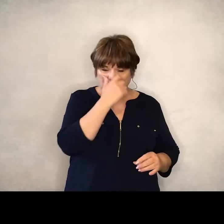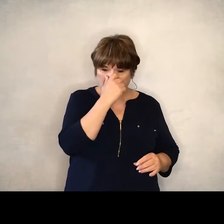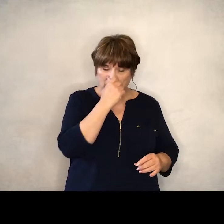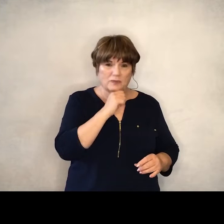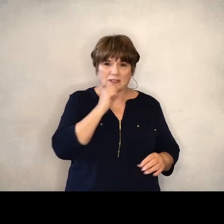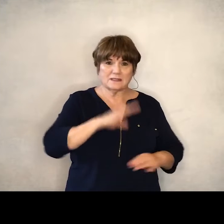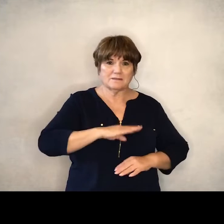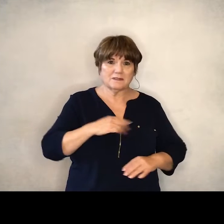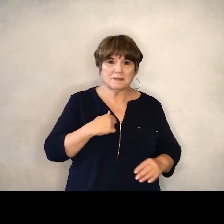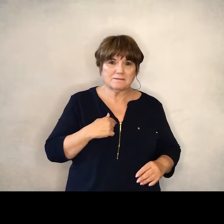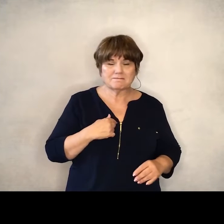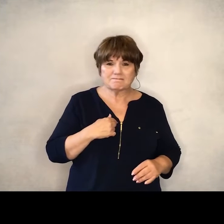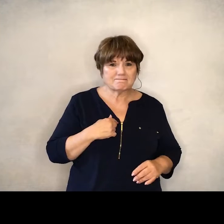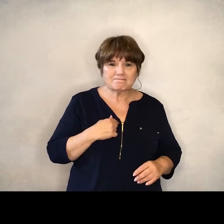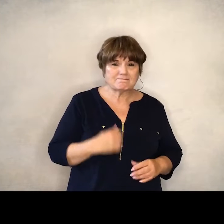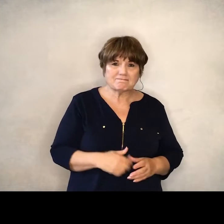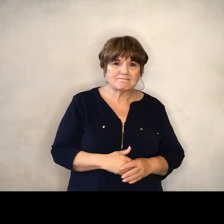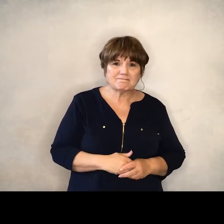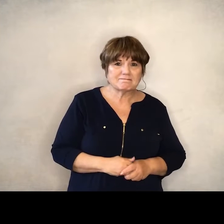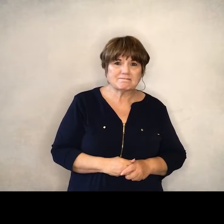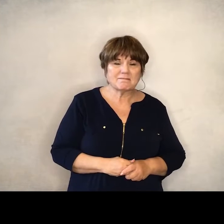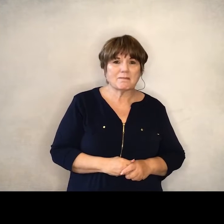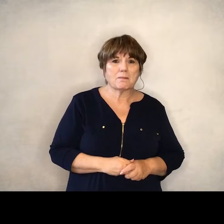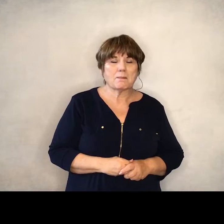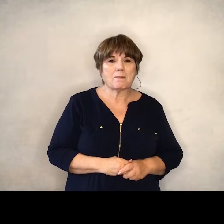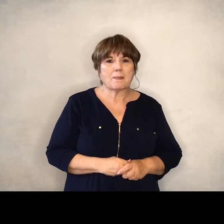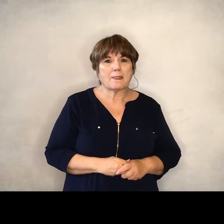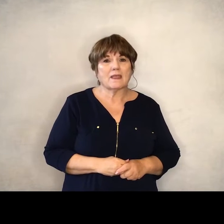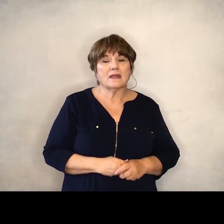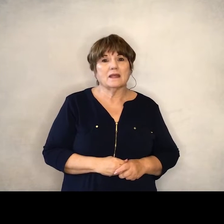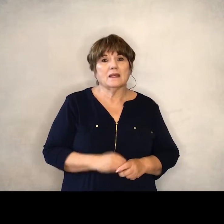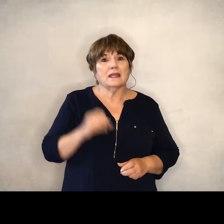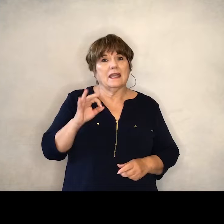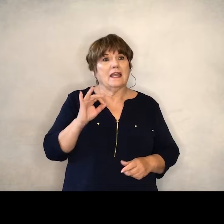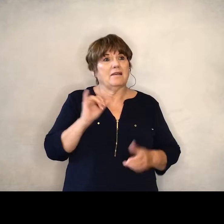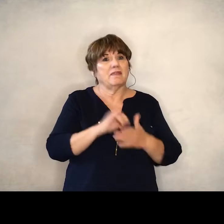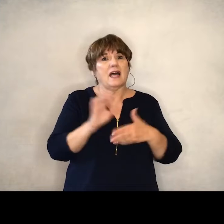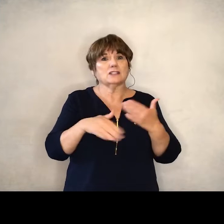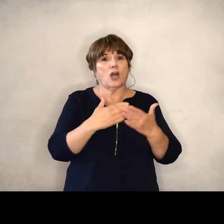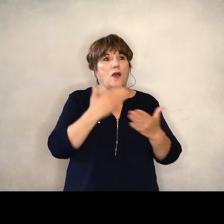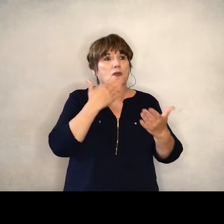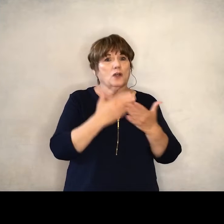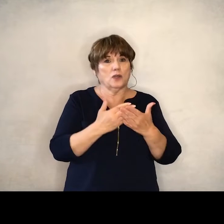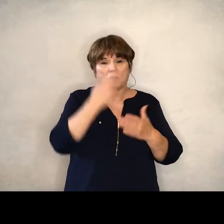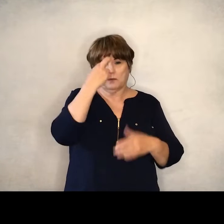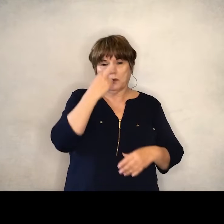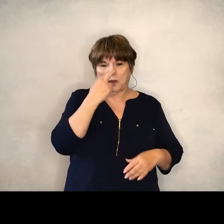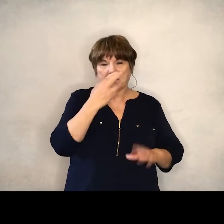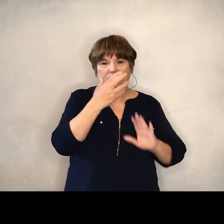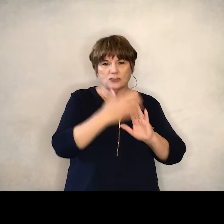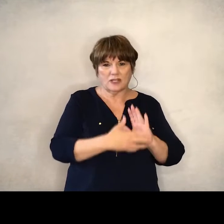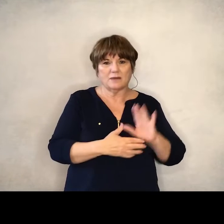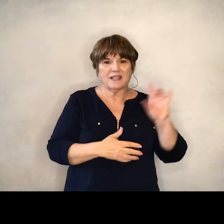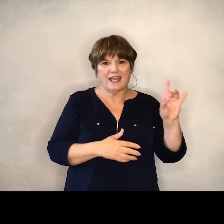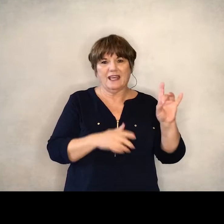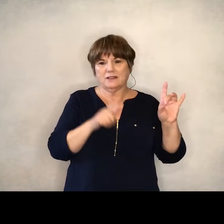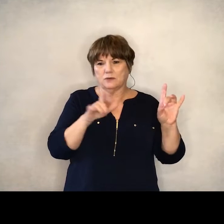Not one of them. If that's all the good that Romans 8:28 promises, then I don't want